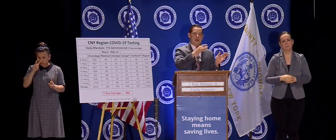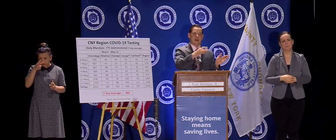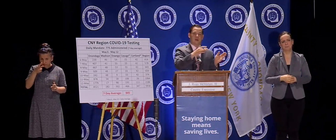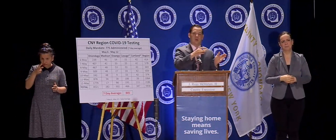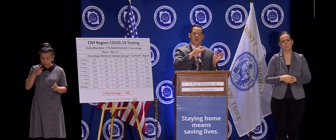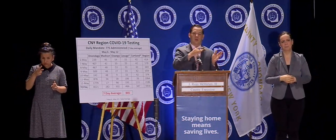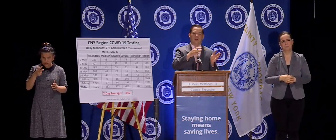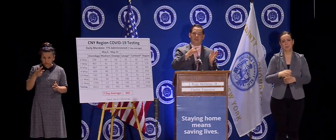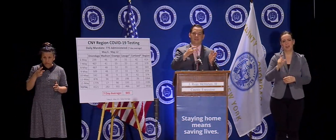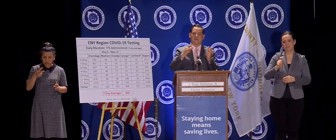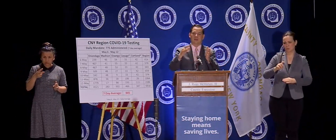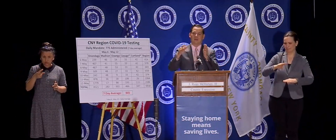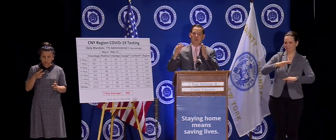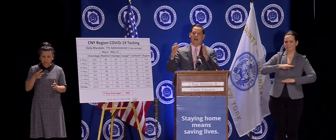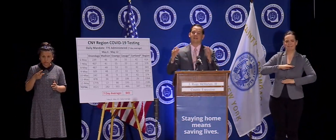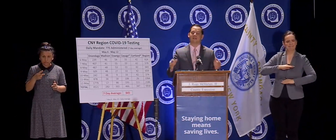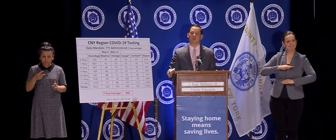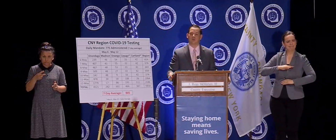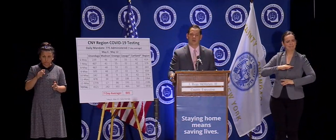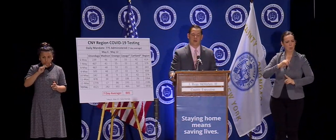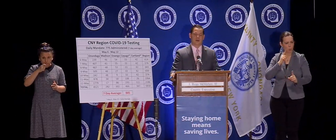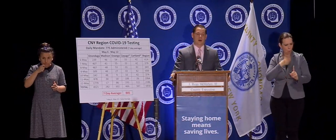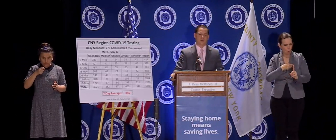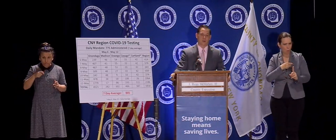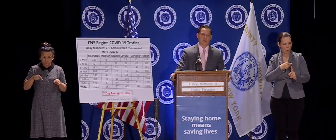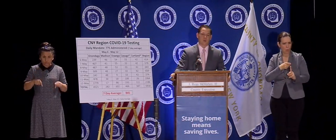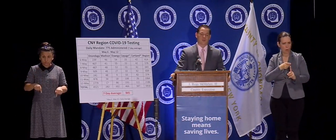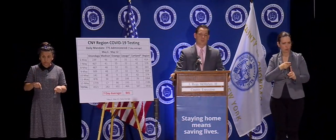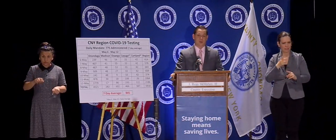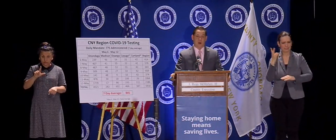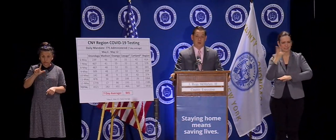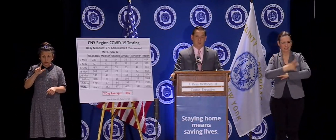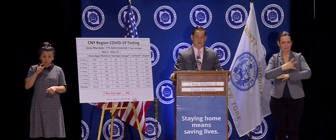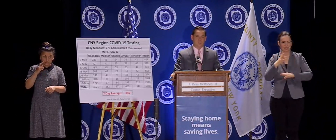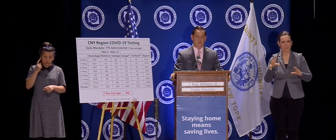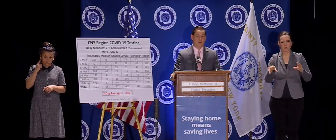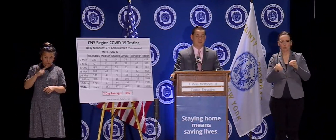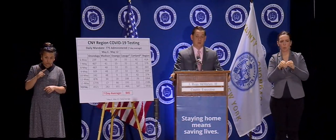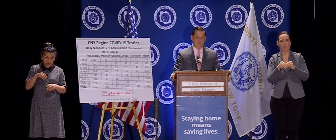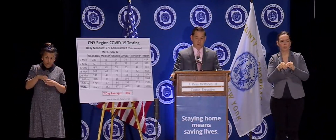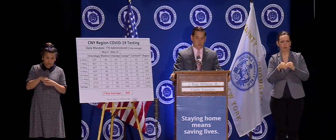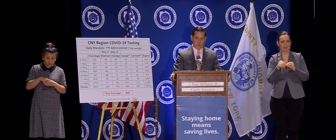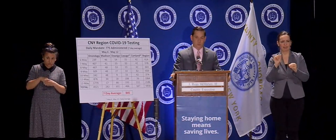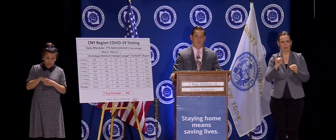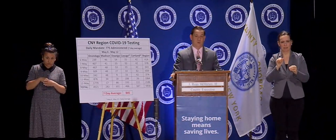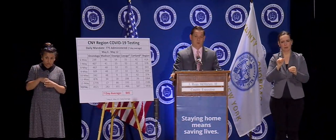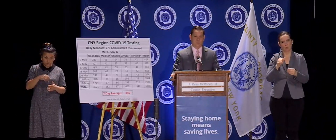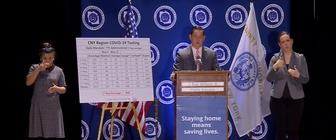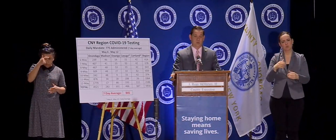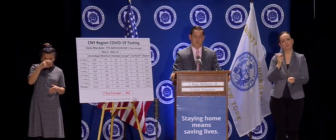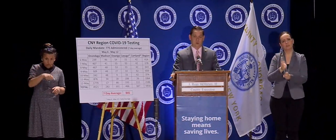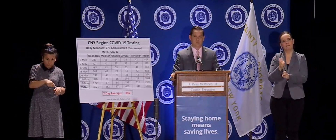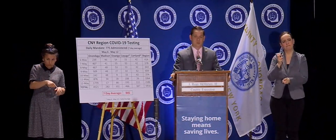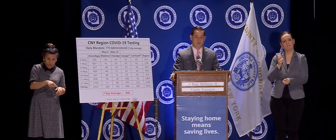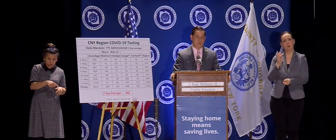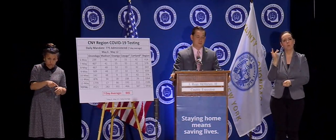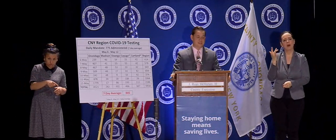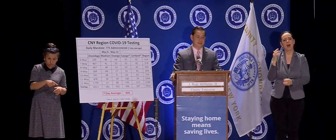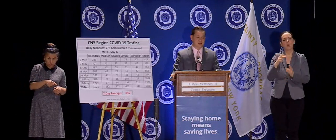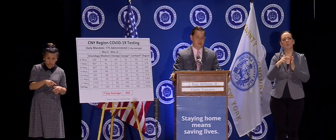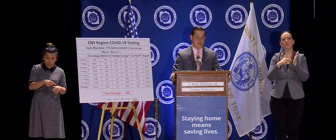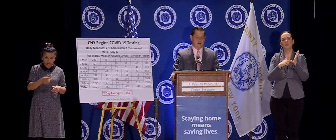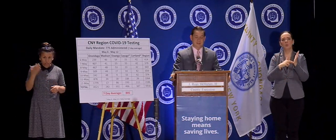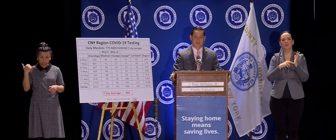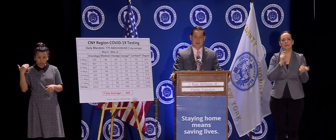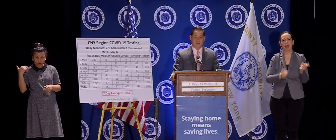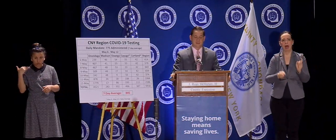meet that goal in a 7-day process moving up, which would be harder to do because that wasn't the rule before. The rule before was you needed to be